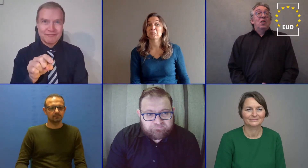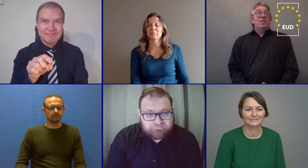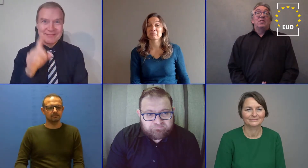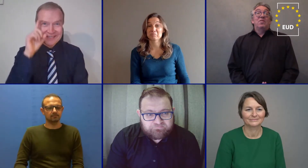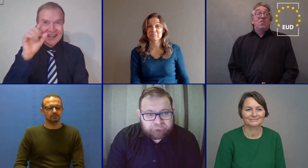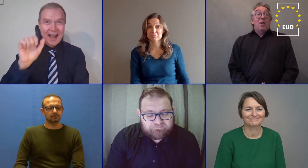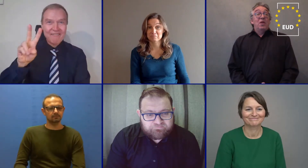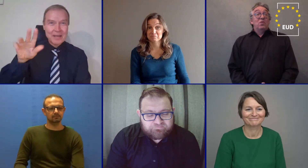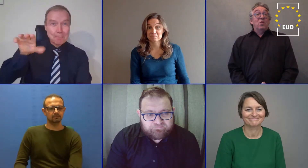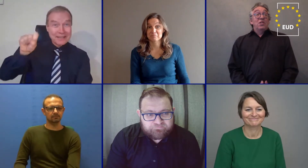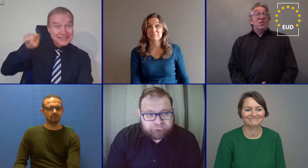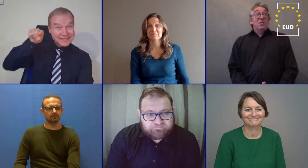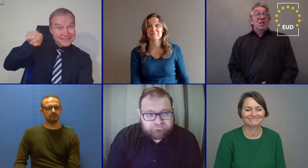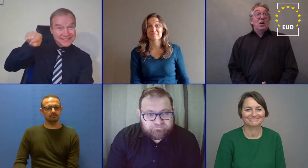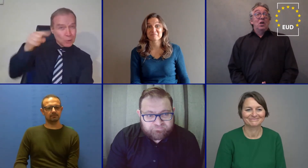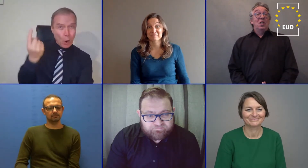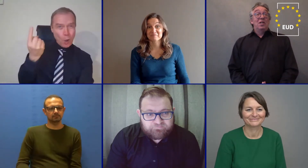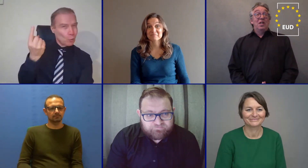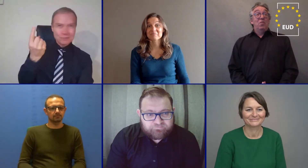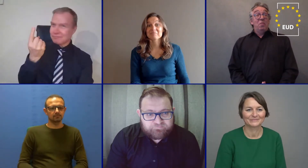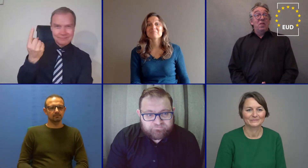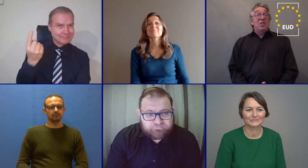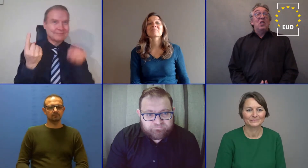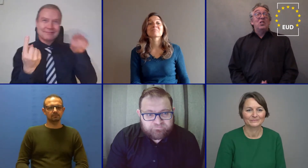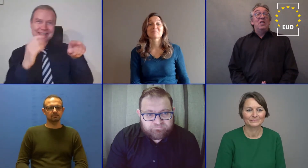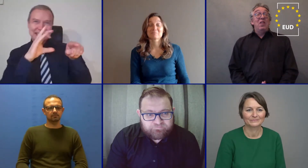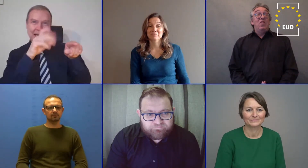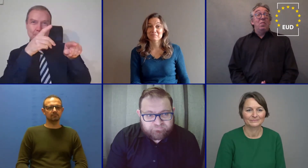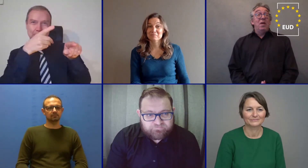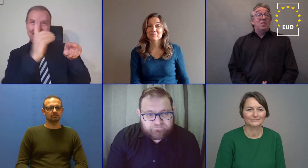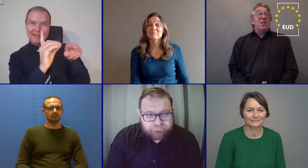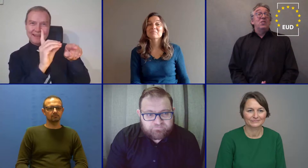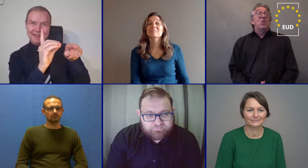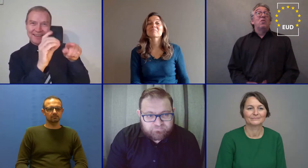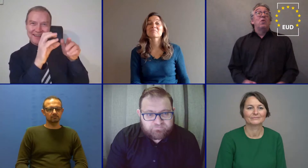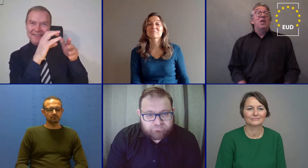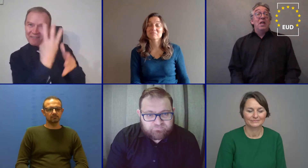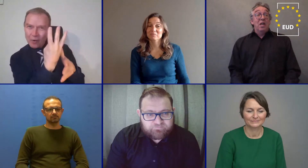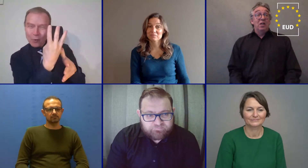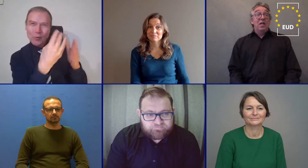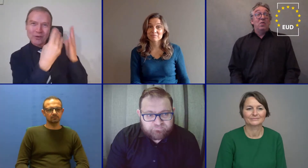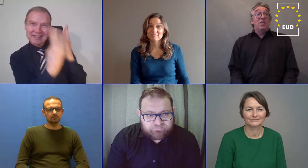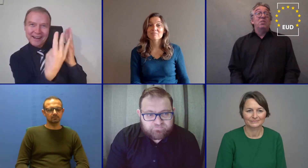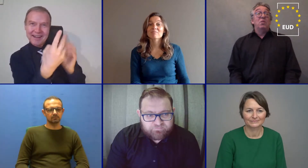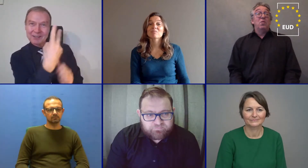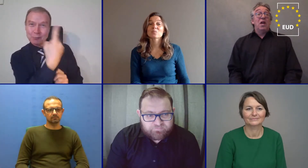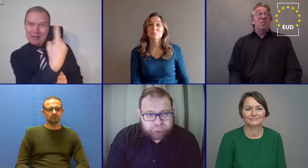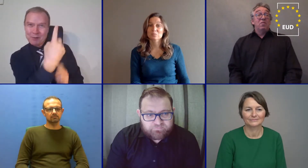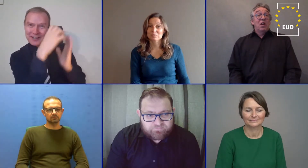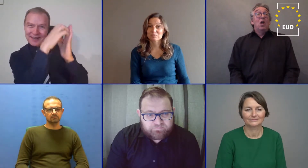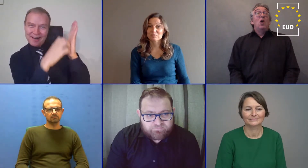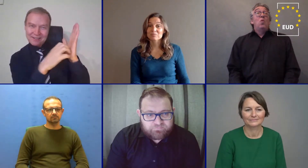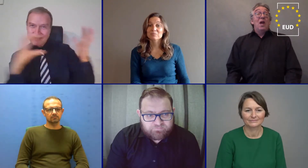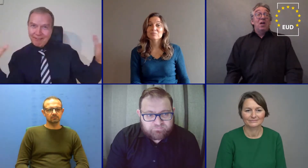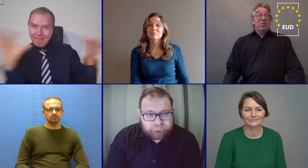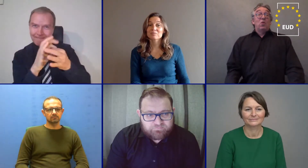That's a very good question. Yeah, we've been discussing the AVMS, but it's not our only legal instrument we have. We have